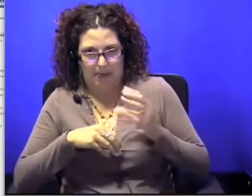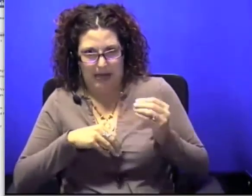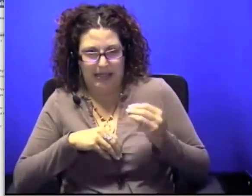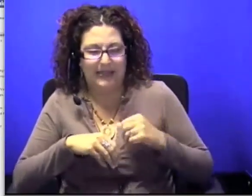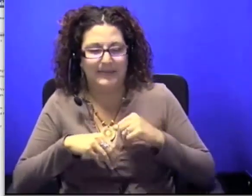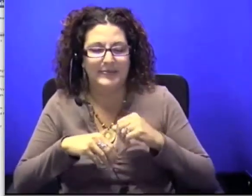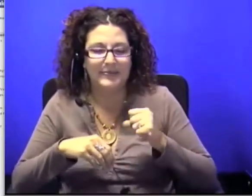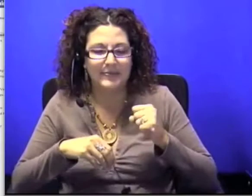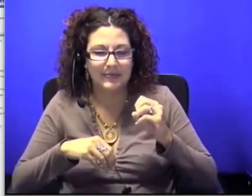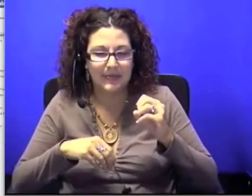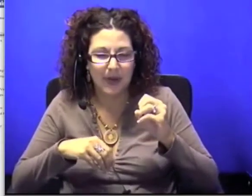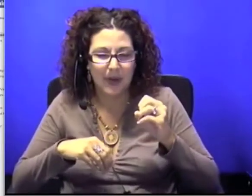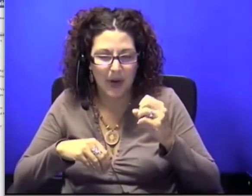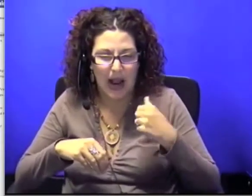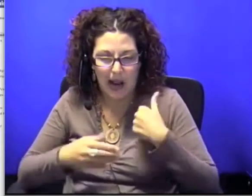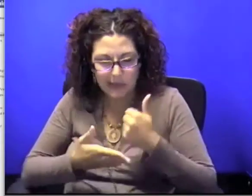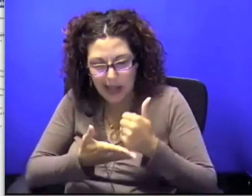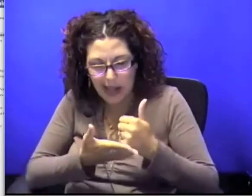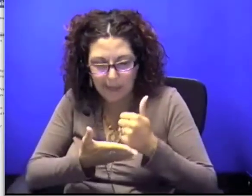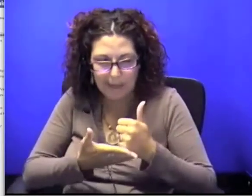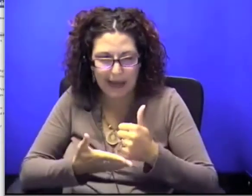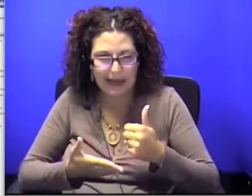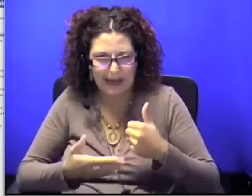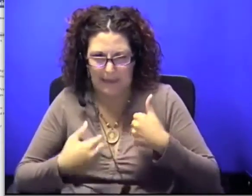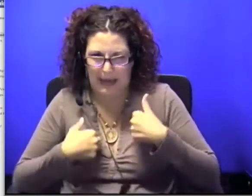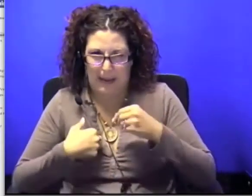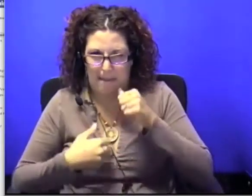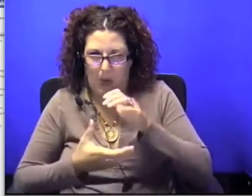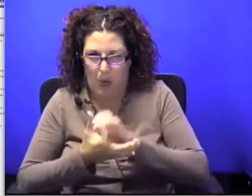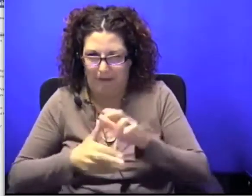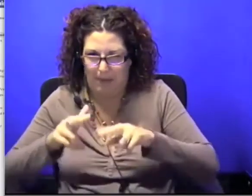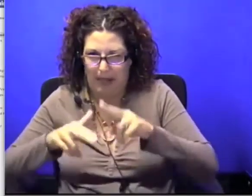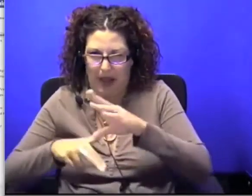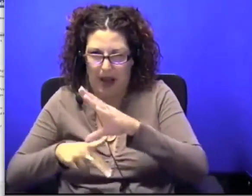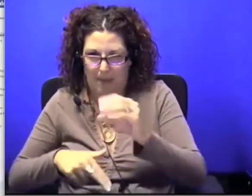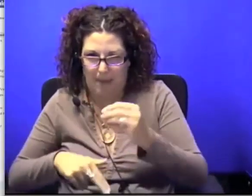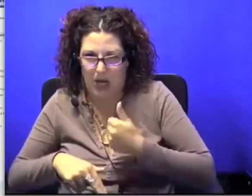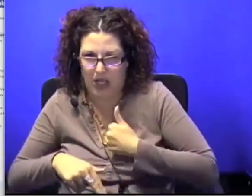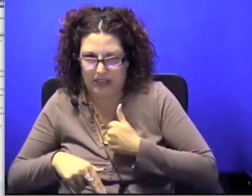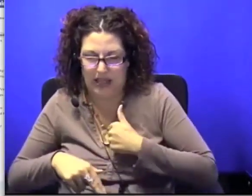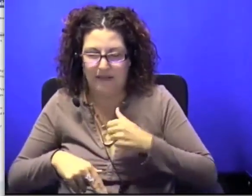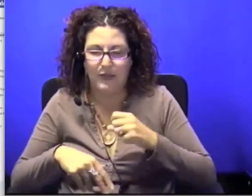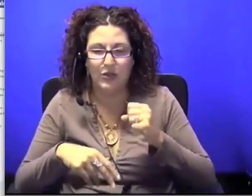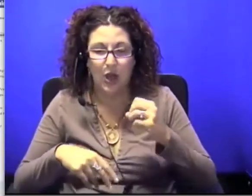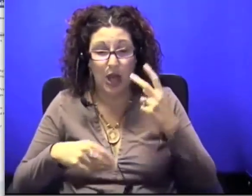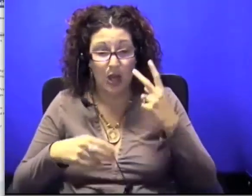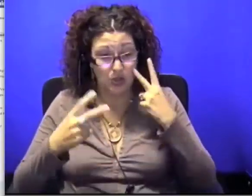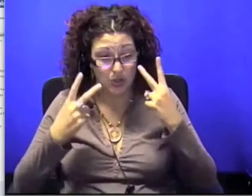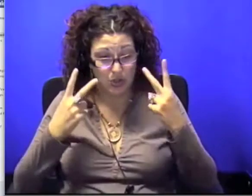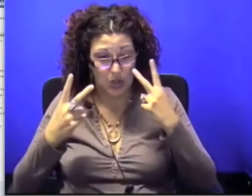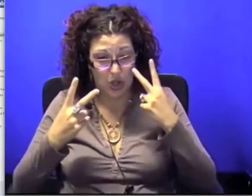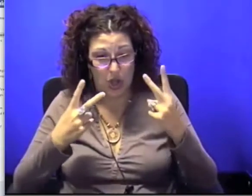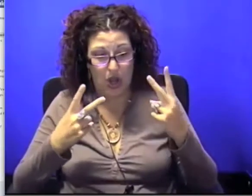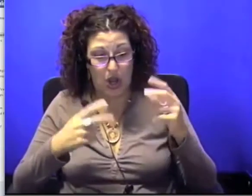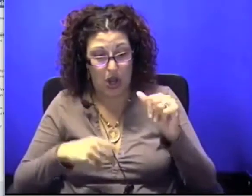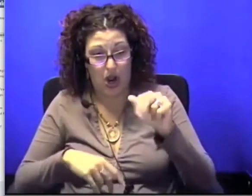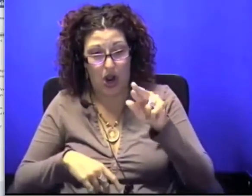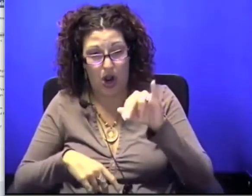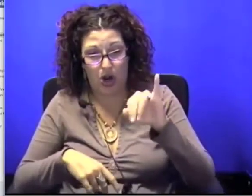myself. Essentially her downline, but I was helping her build it. And the bottom line is, when I saw RX, I